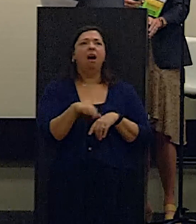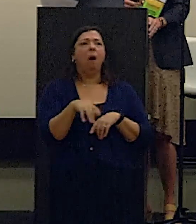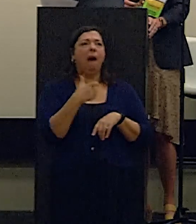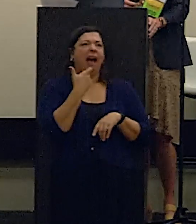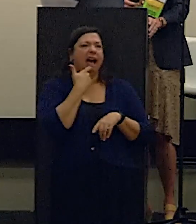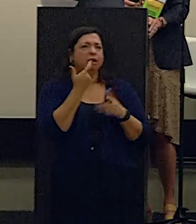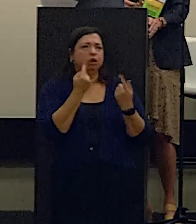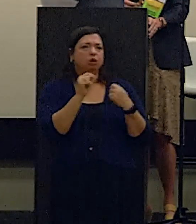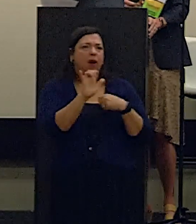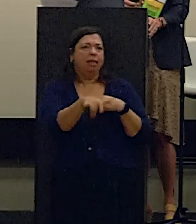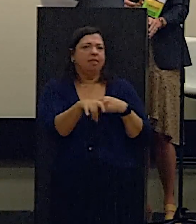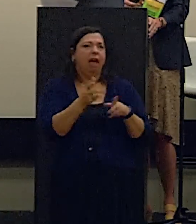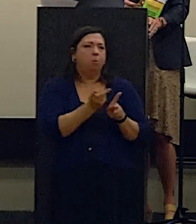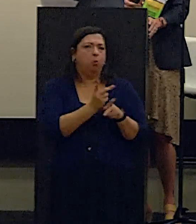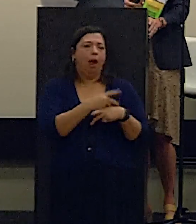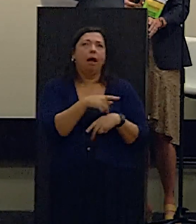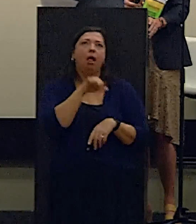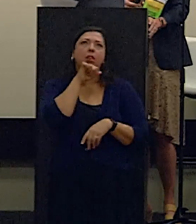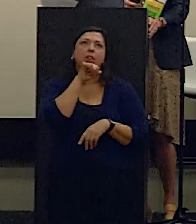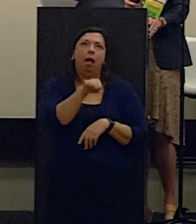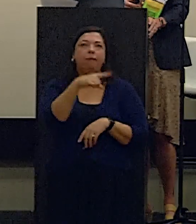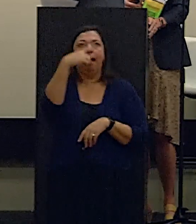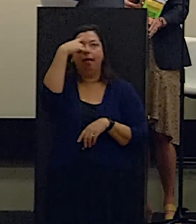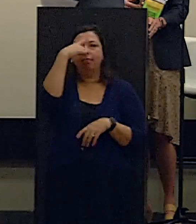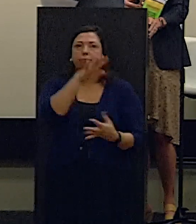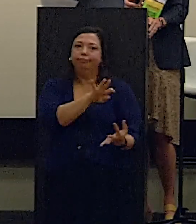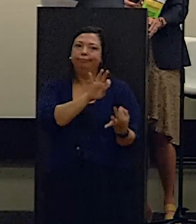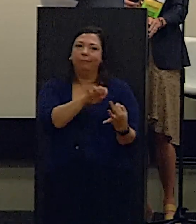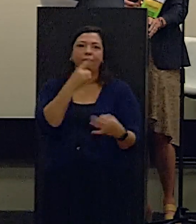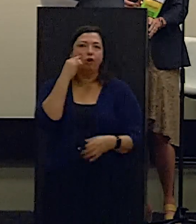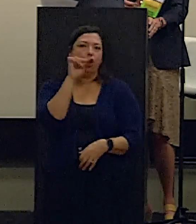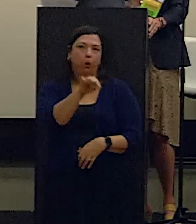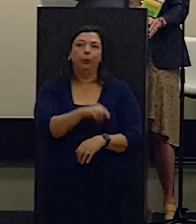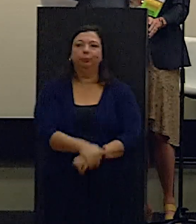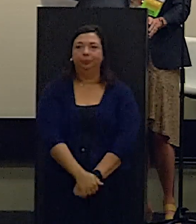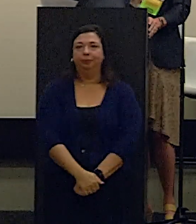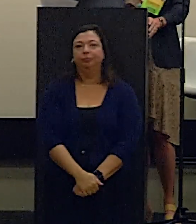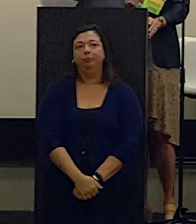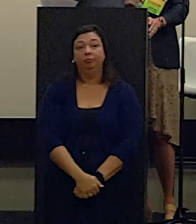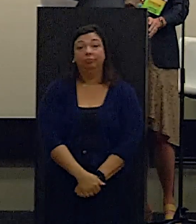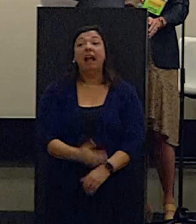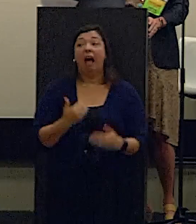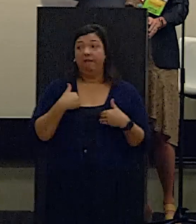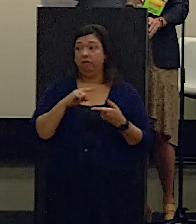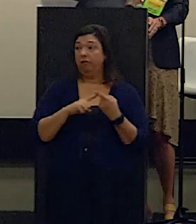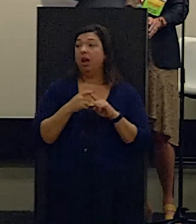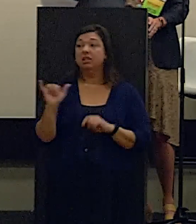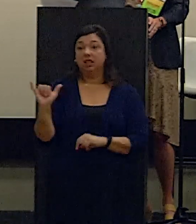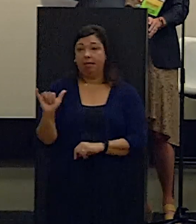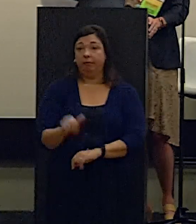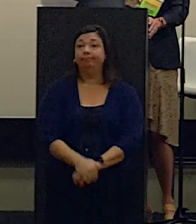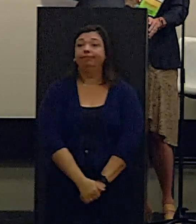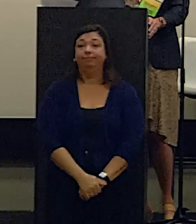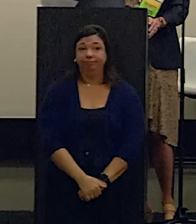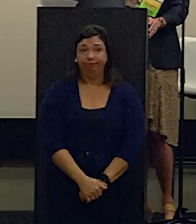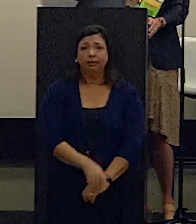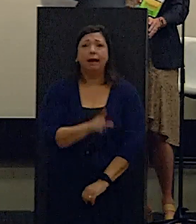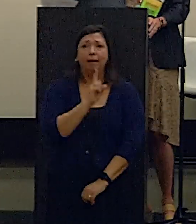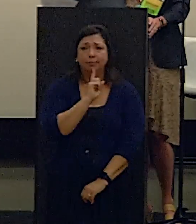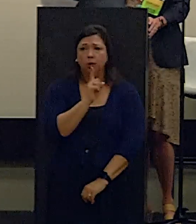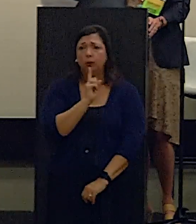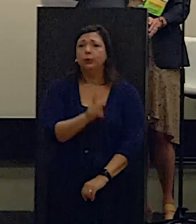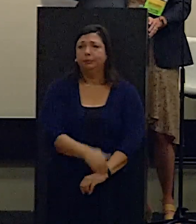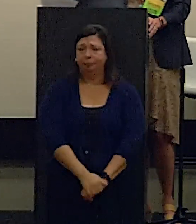tried this product and I absolutely love it. I think it would work so well for you. I have friends like that.